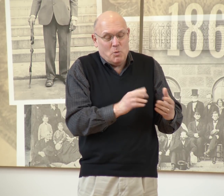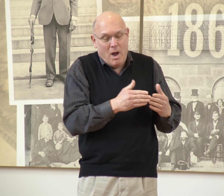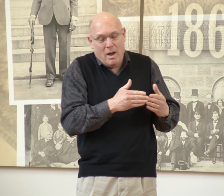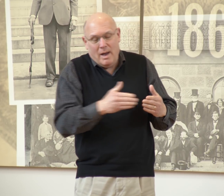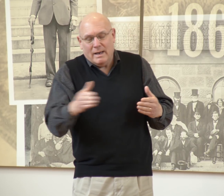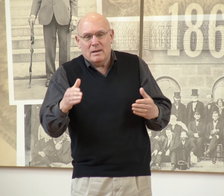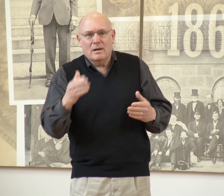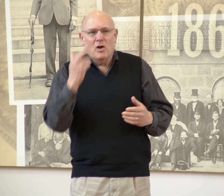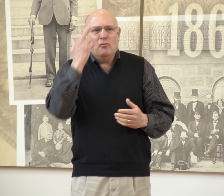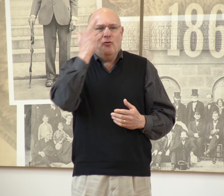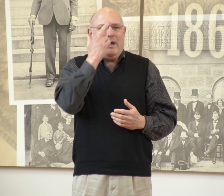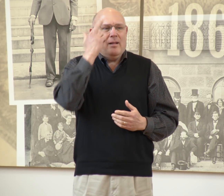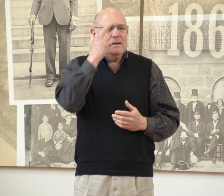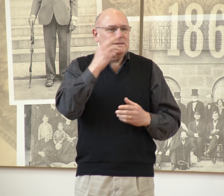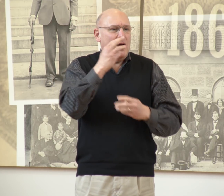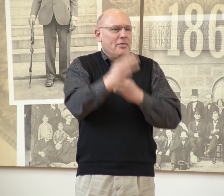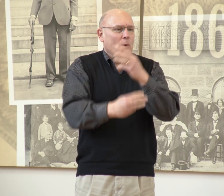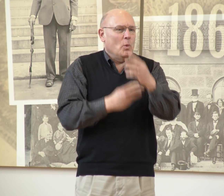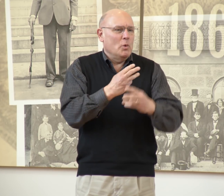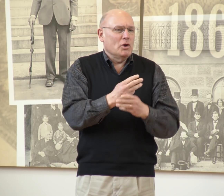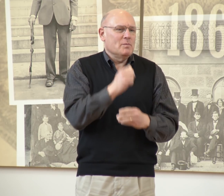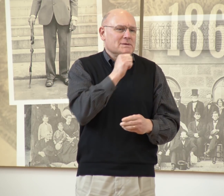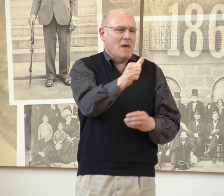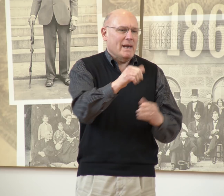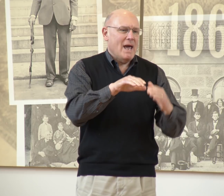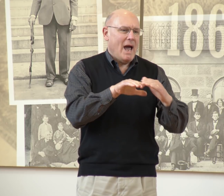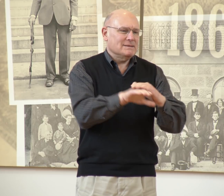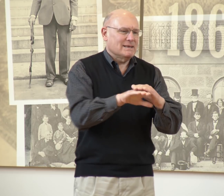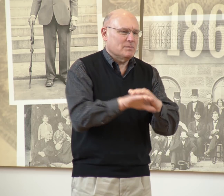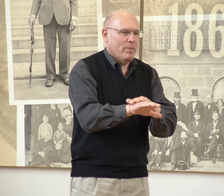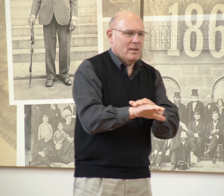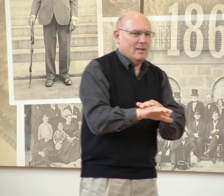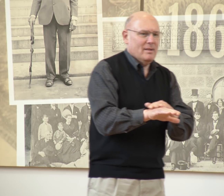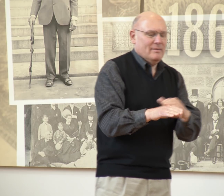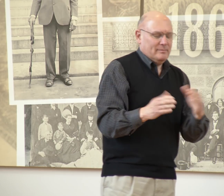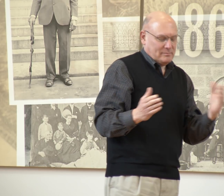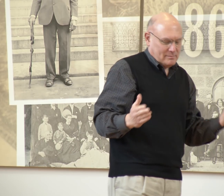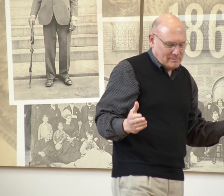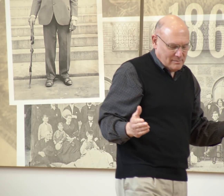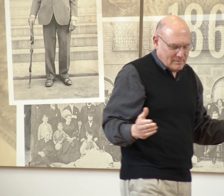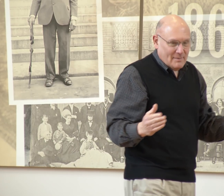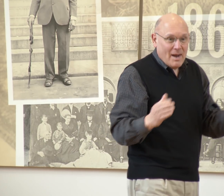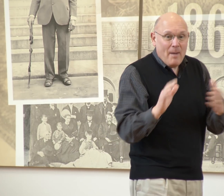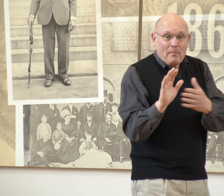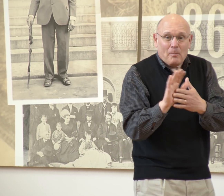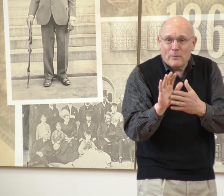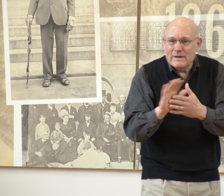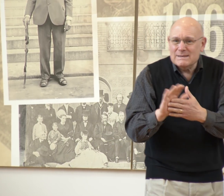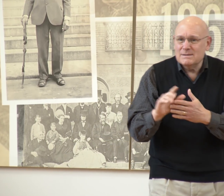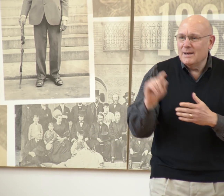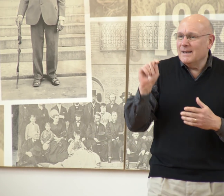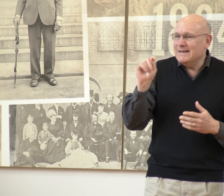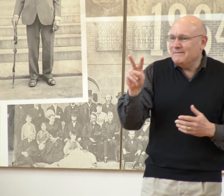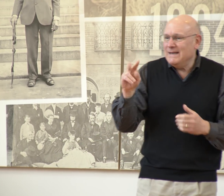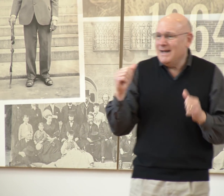So from the age of 2 on, I realized the world was not accessible.